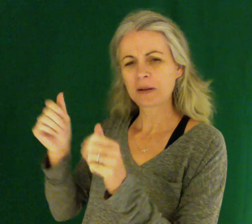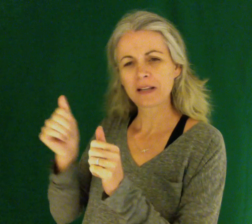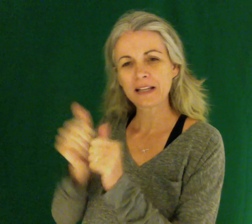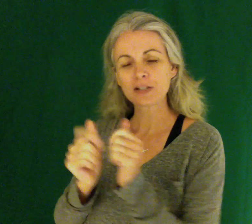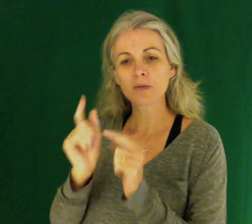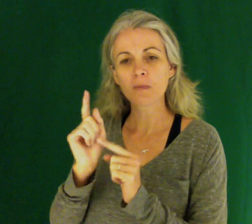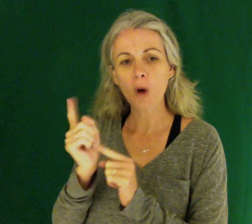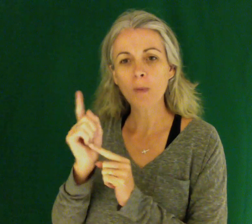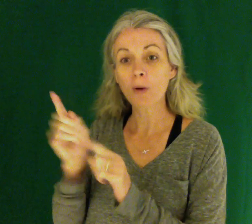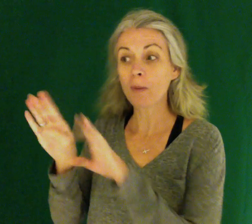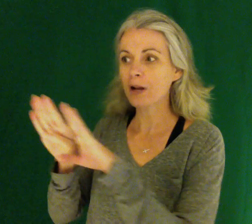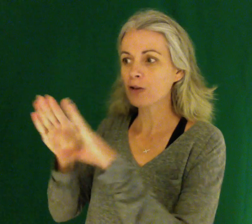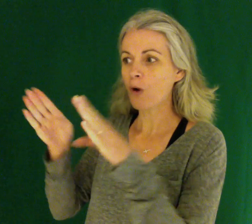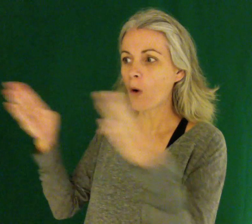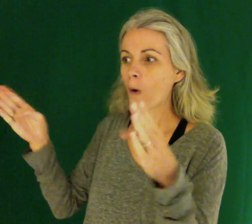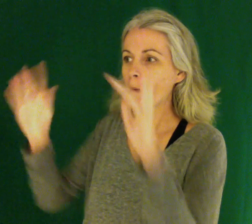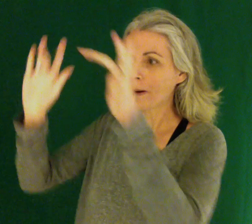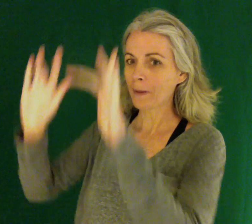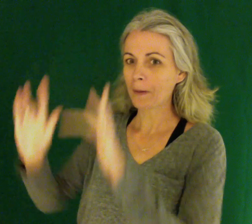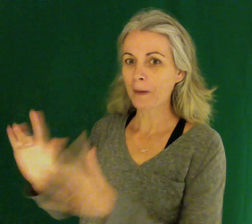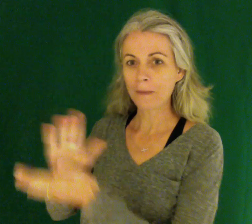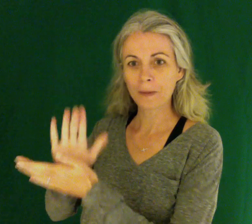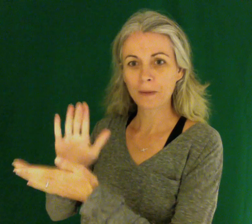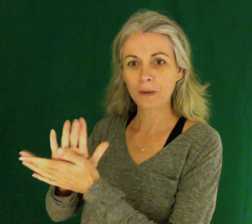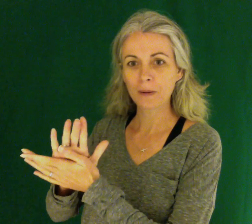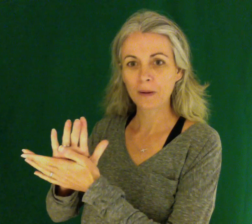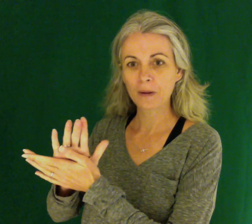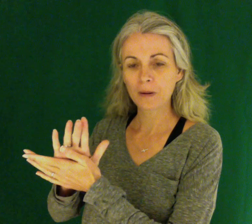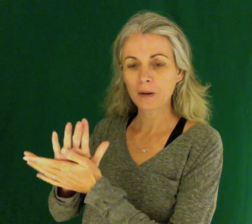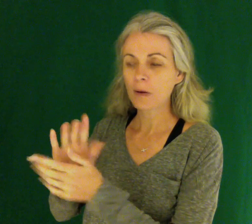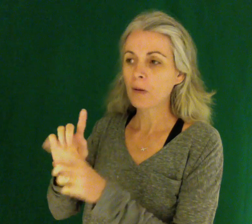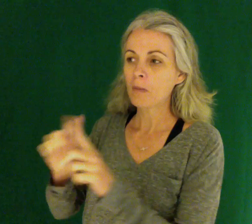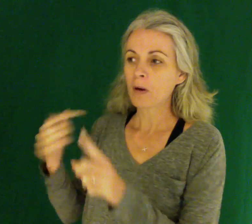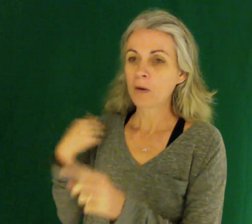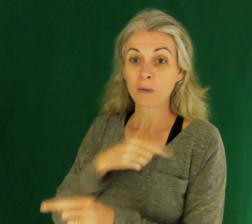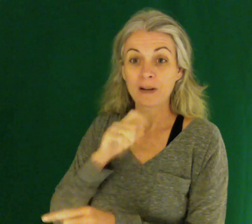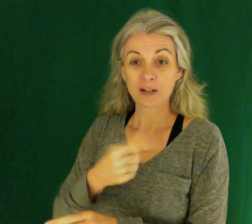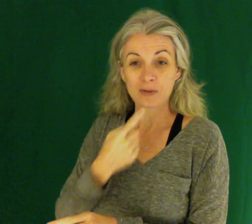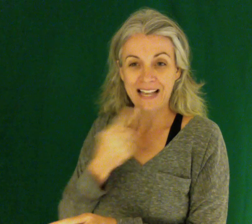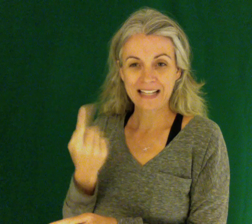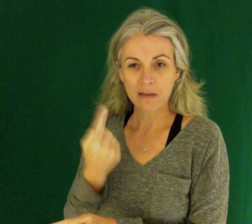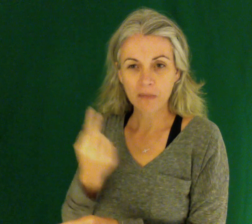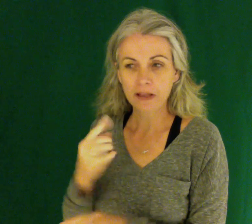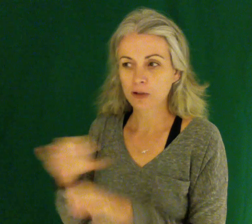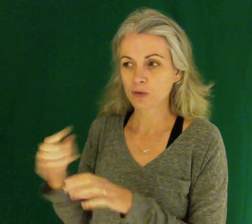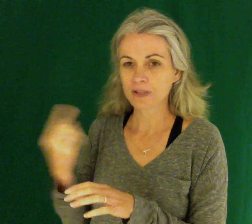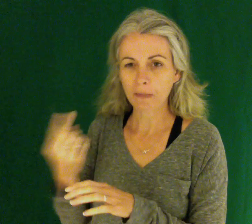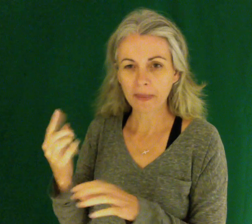wide open, and then we have to say something, do something, react in some